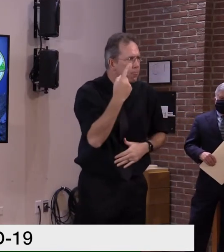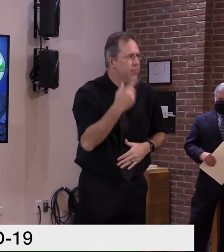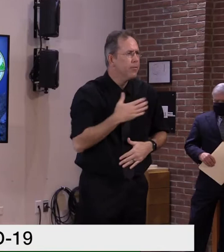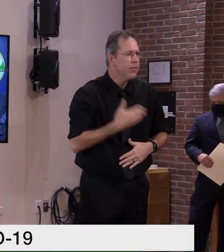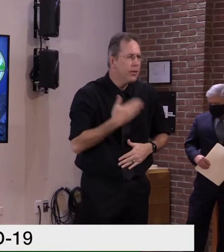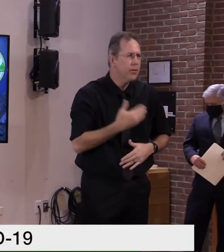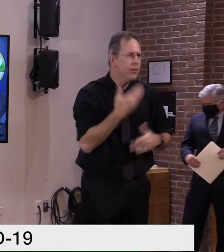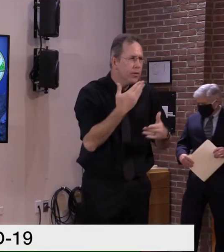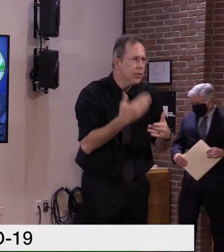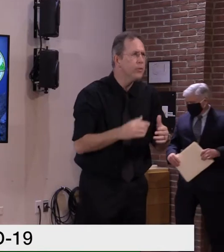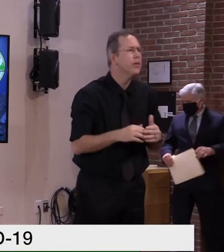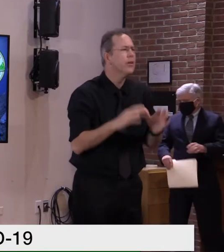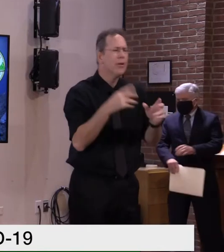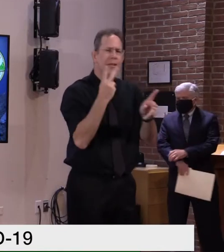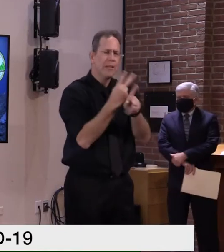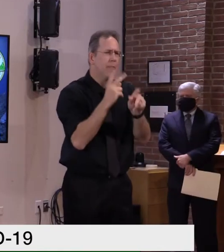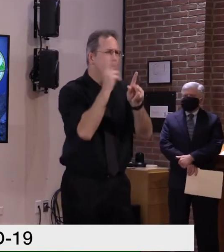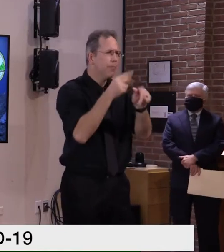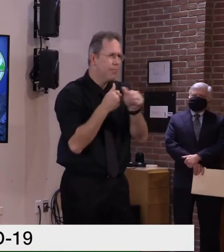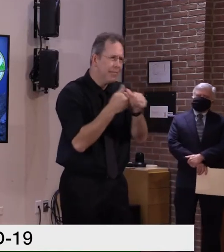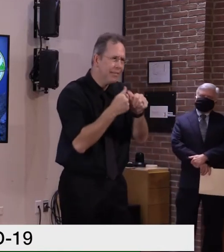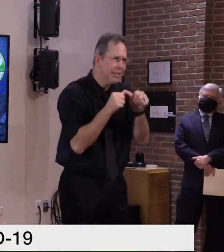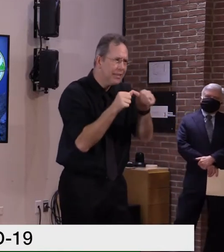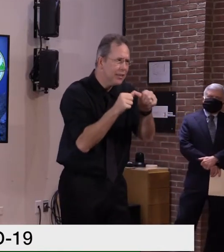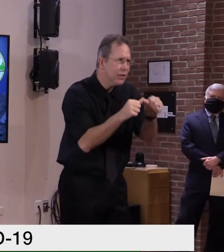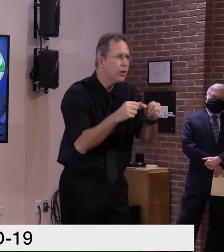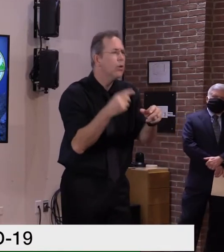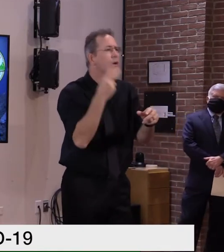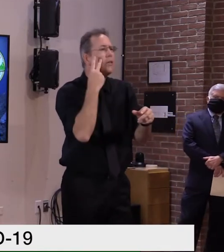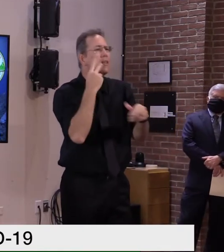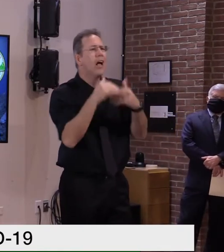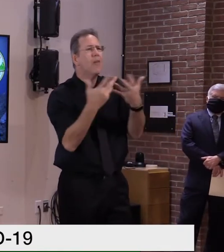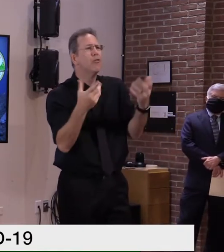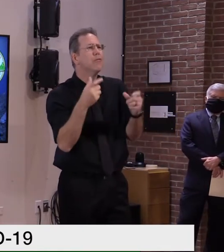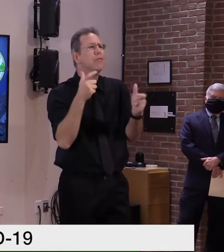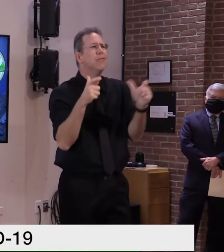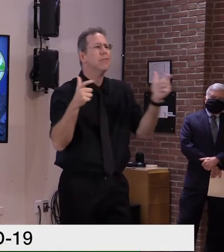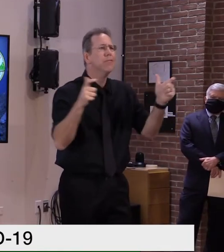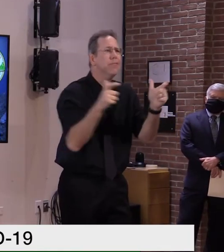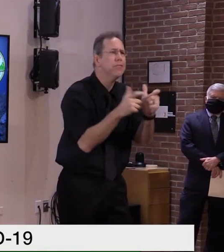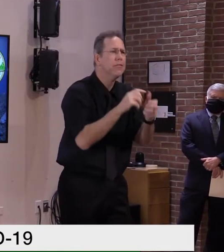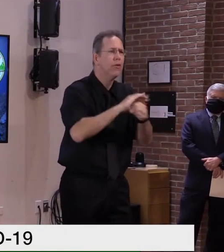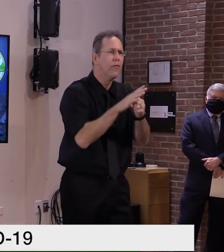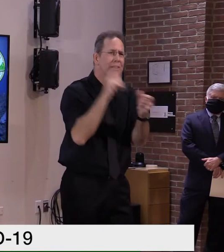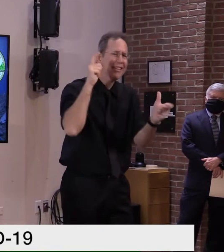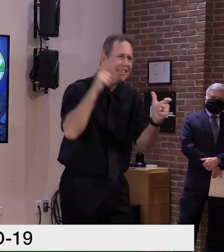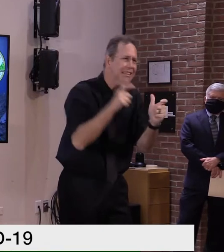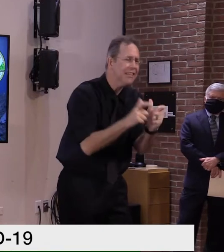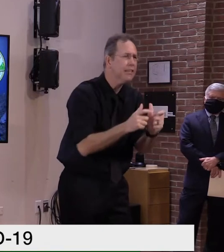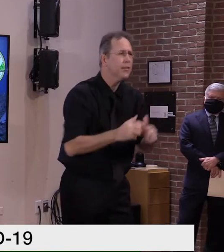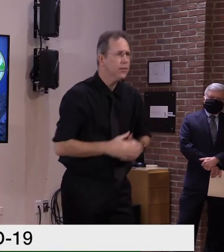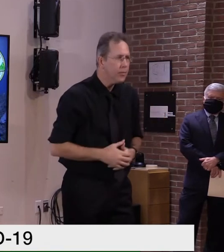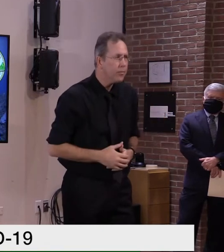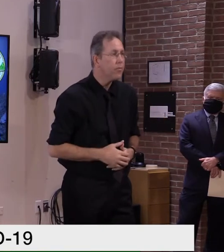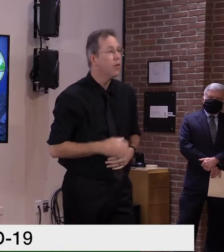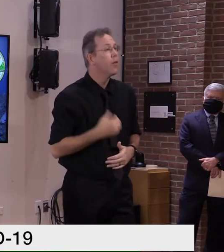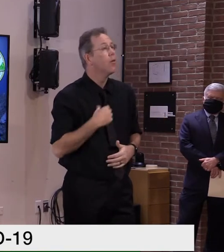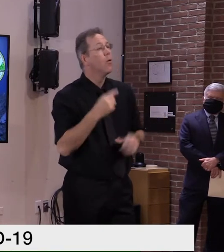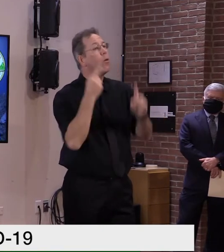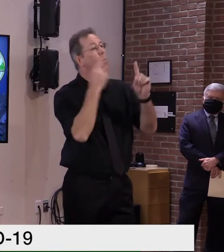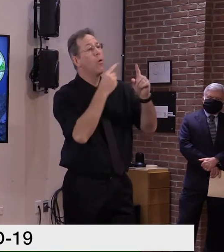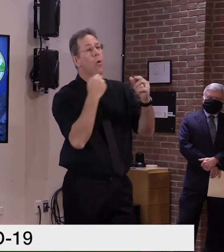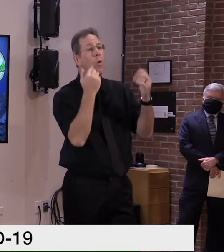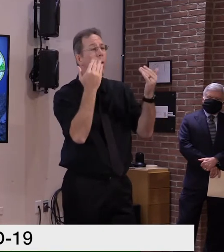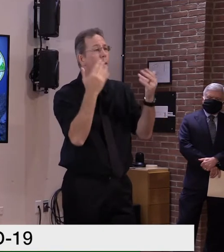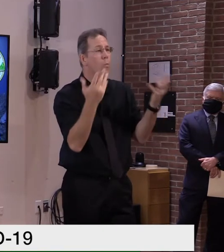more data on the impact of Thanksgiving. As I've said, it's my hope that if the majority of Vermonters follow the